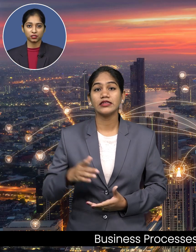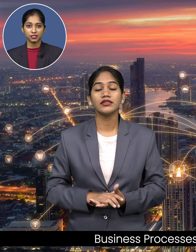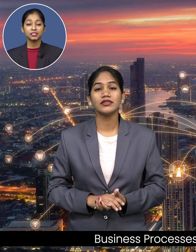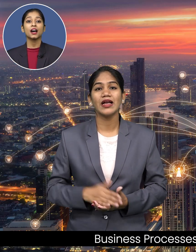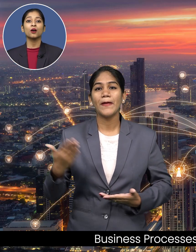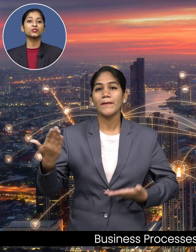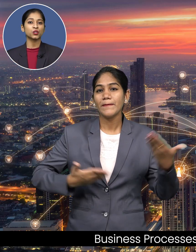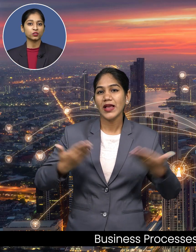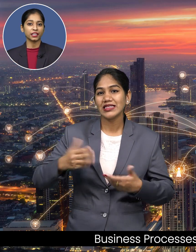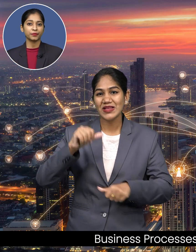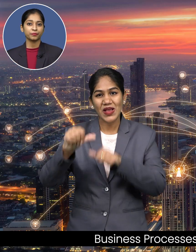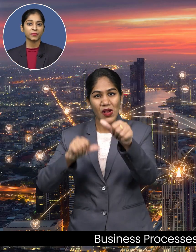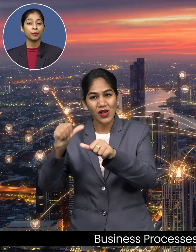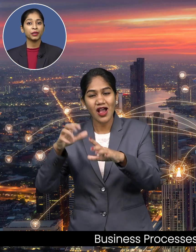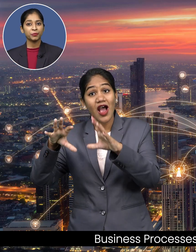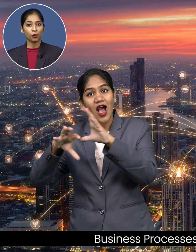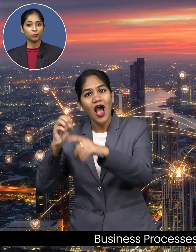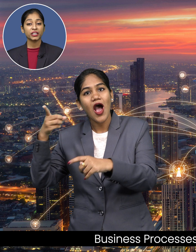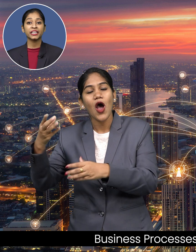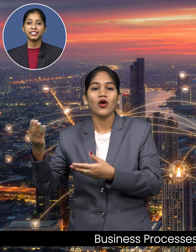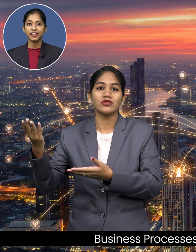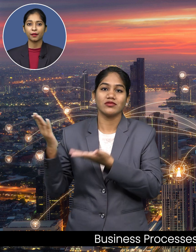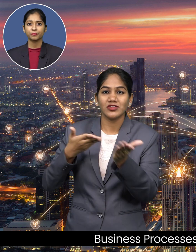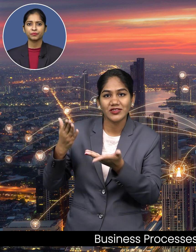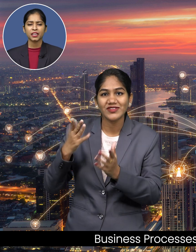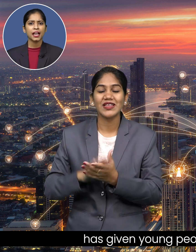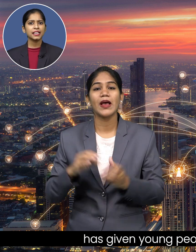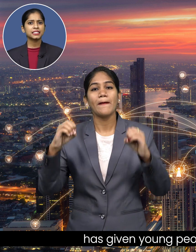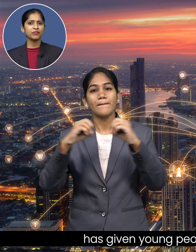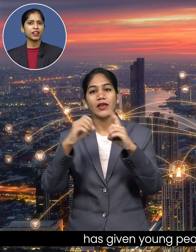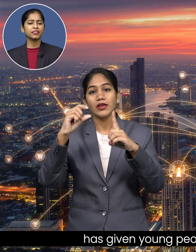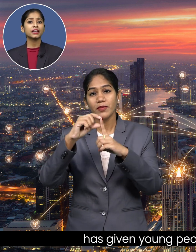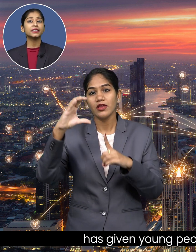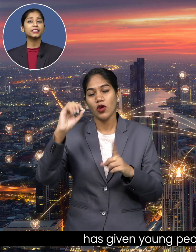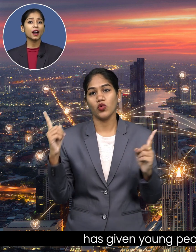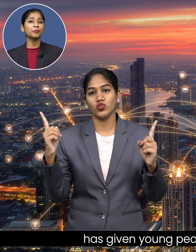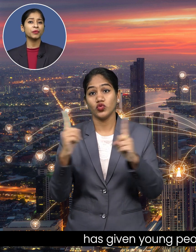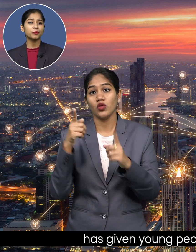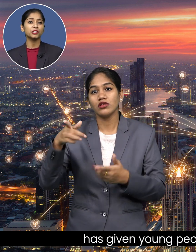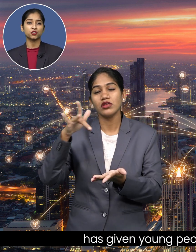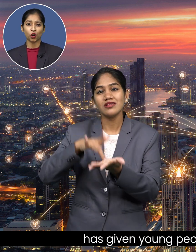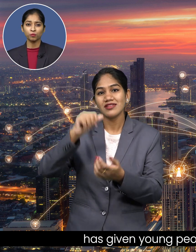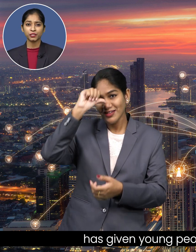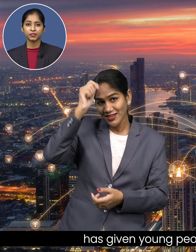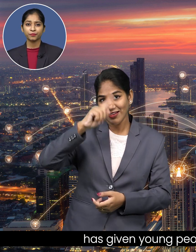Business process outsourcing (BPO) in India has given young people jobs